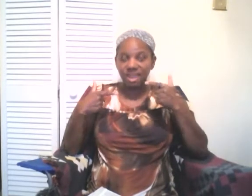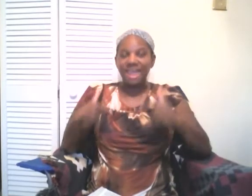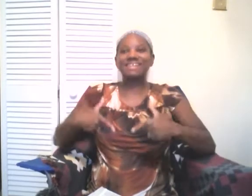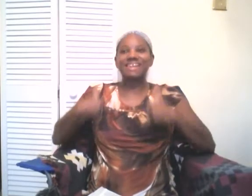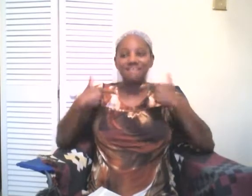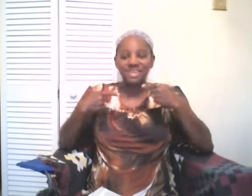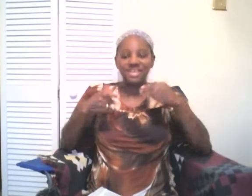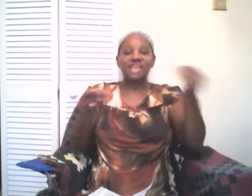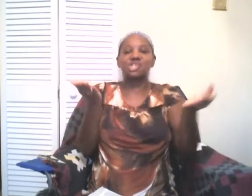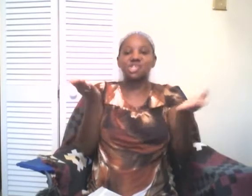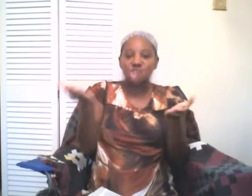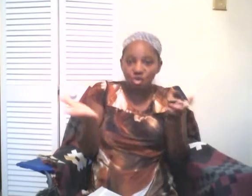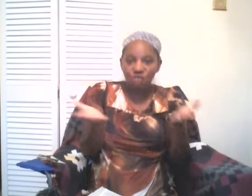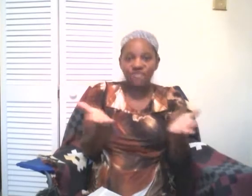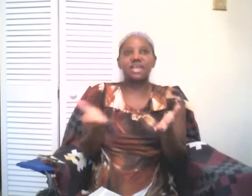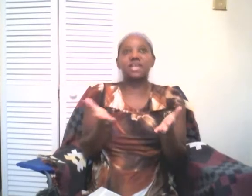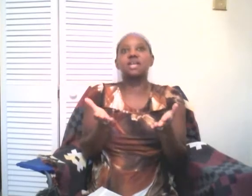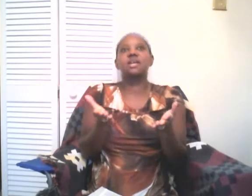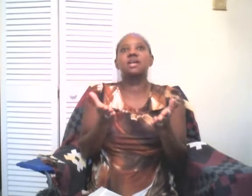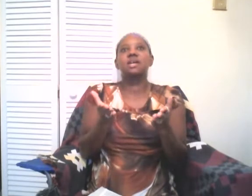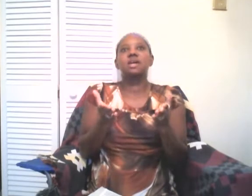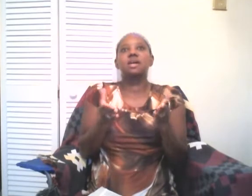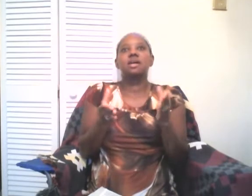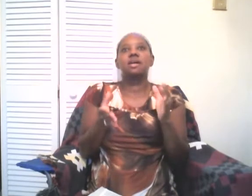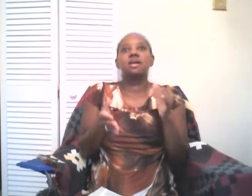and living and serving